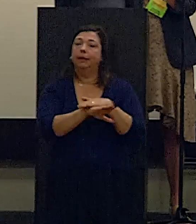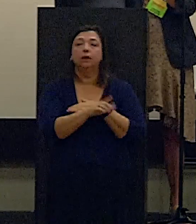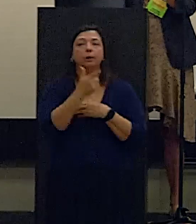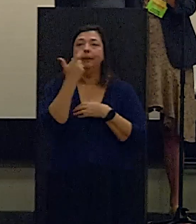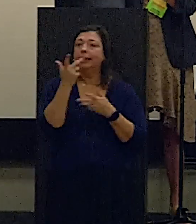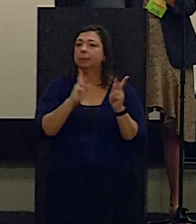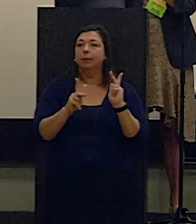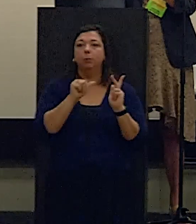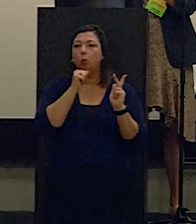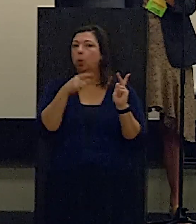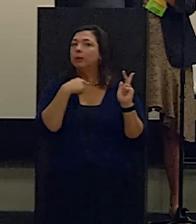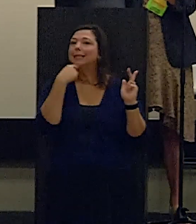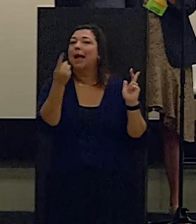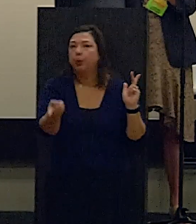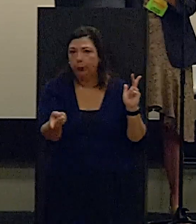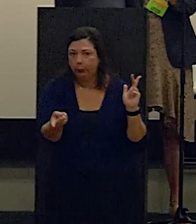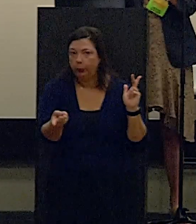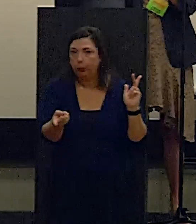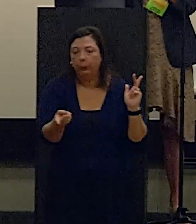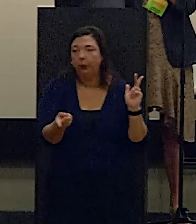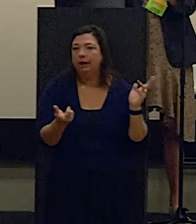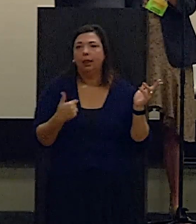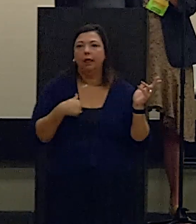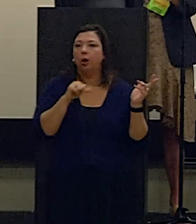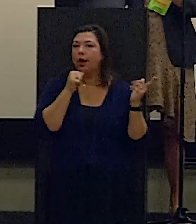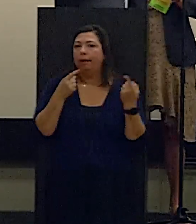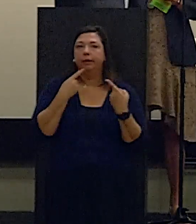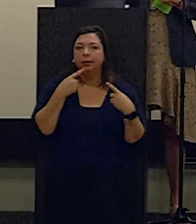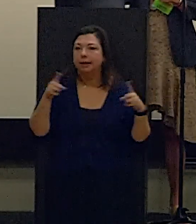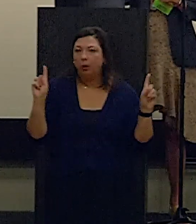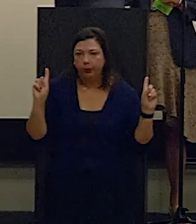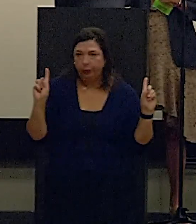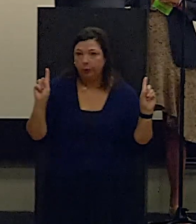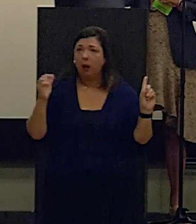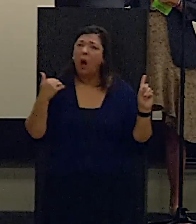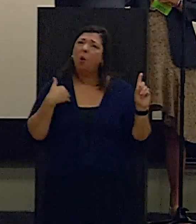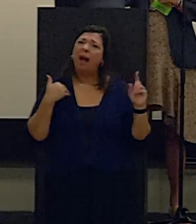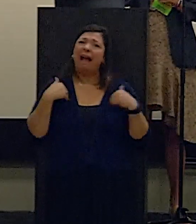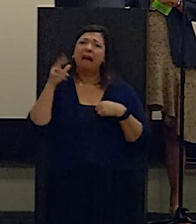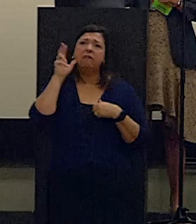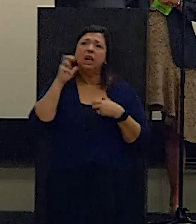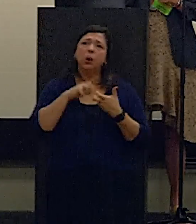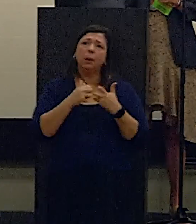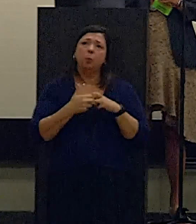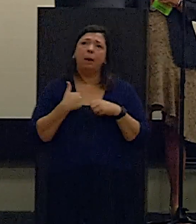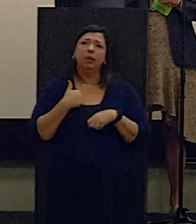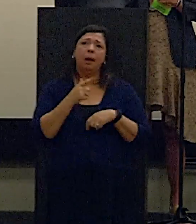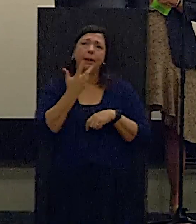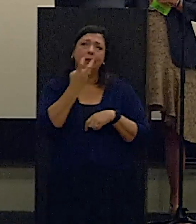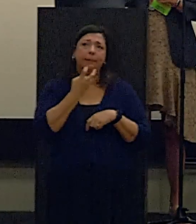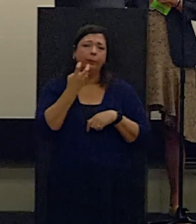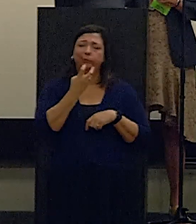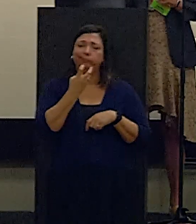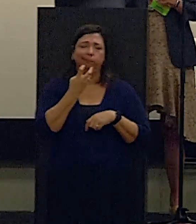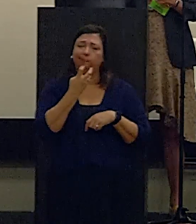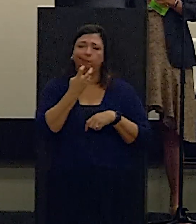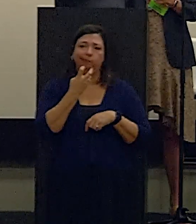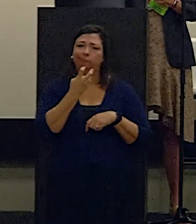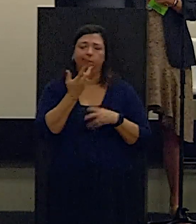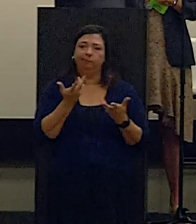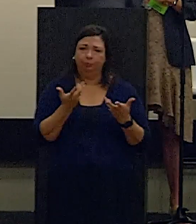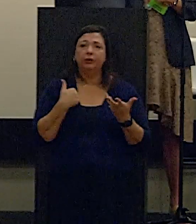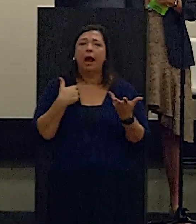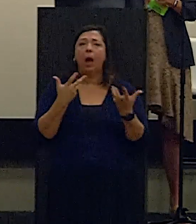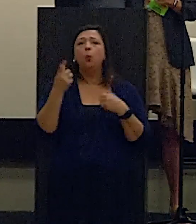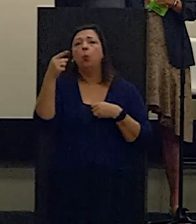tell you. People are not going to tell you, I have a hearing problem and I'm a lip reader. And so